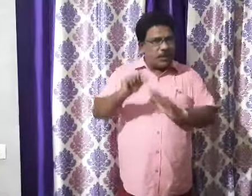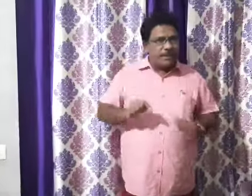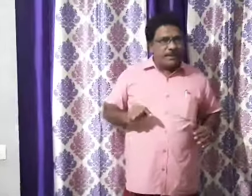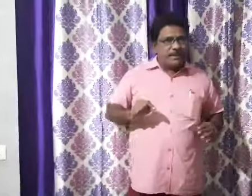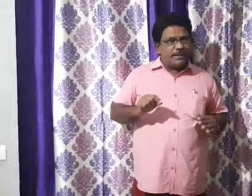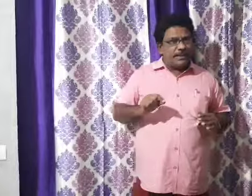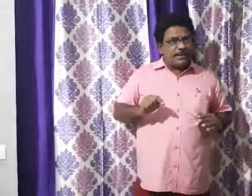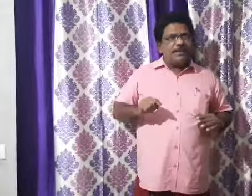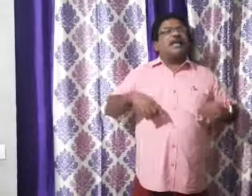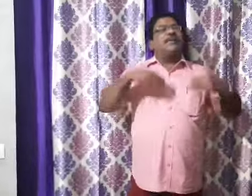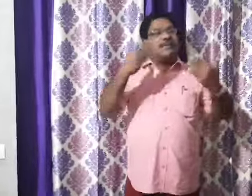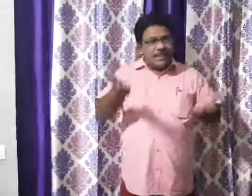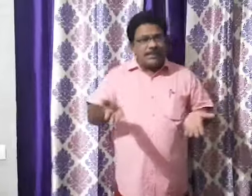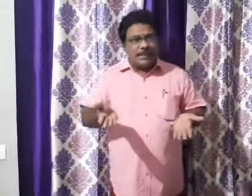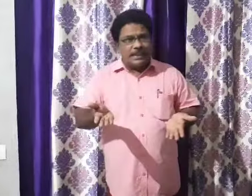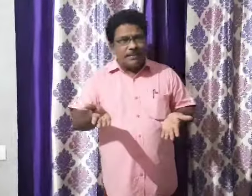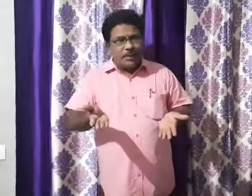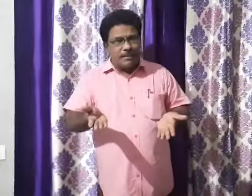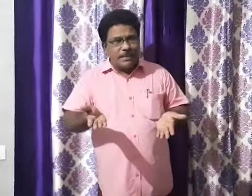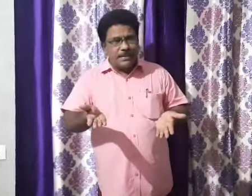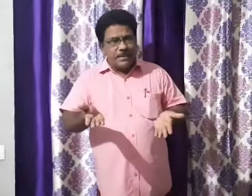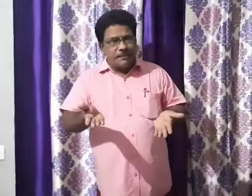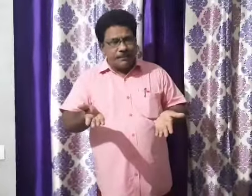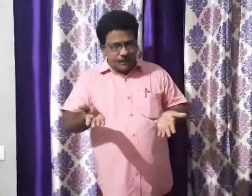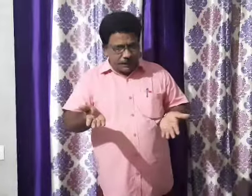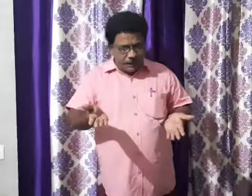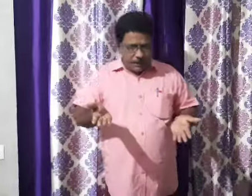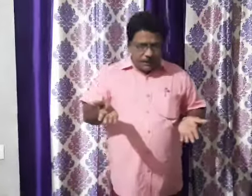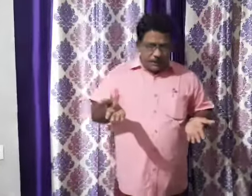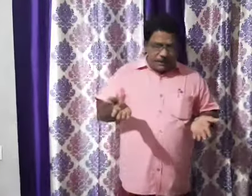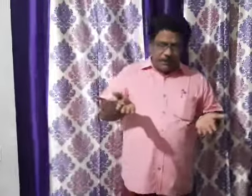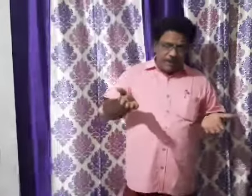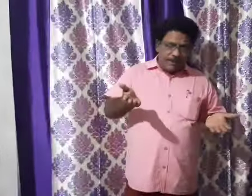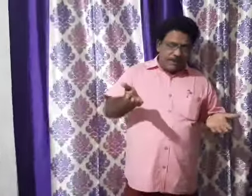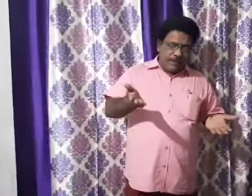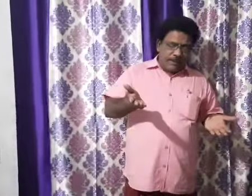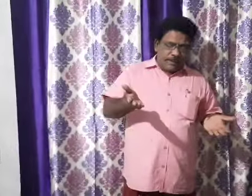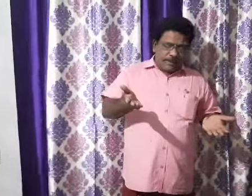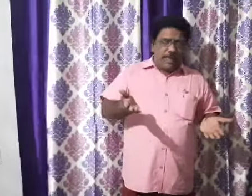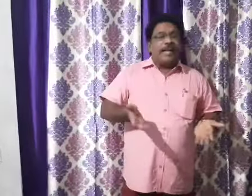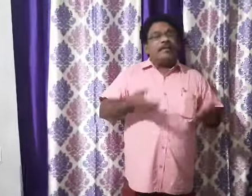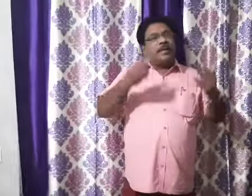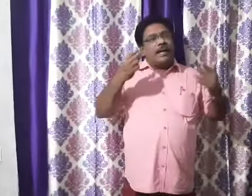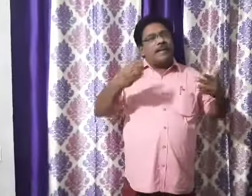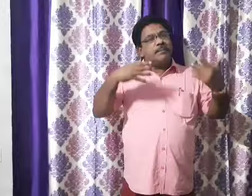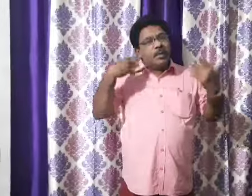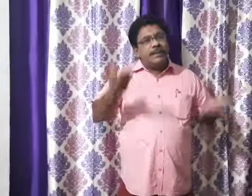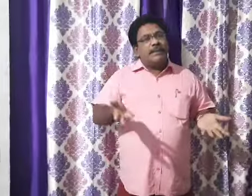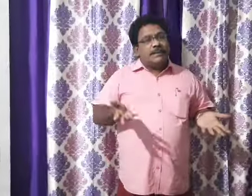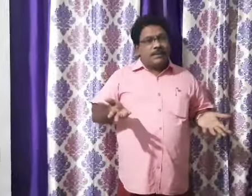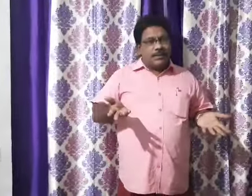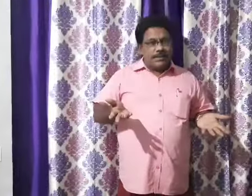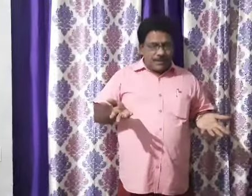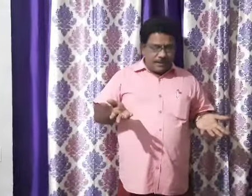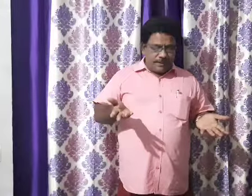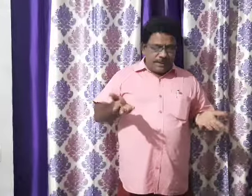unemployment. Can anyone say what is unemployment? Okay, unemployment is a situation in